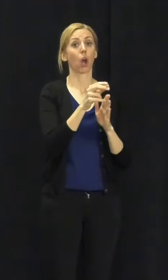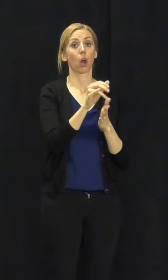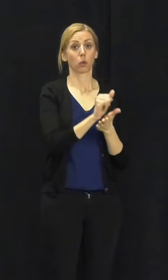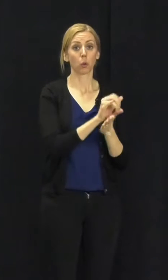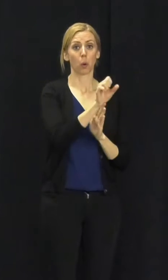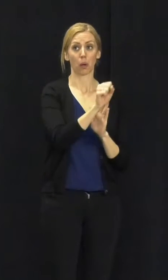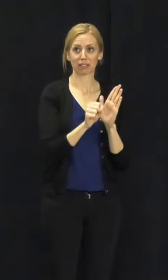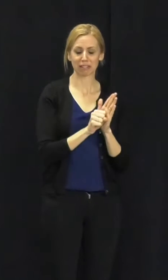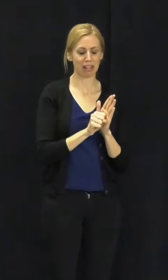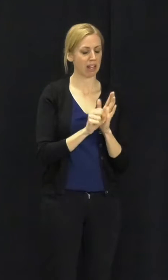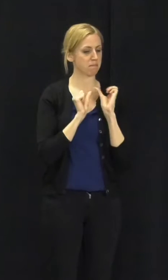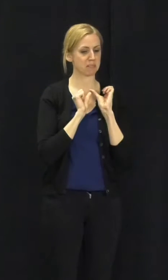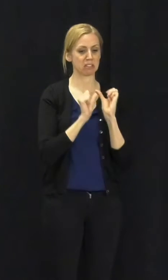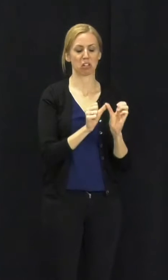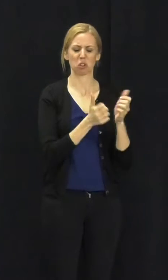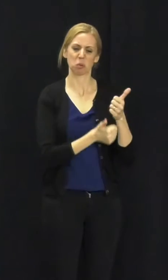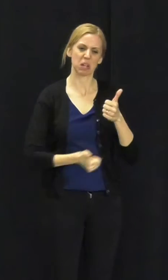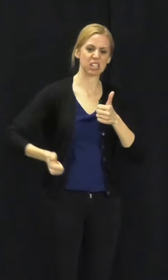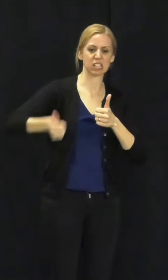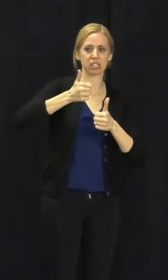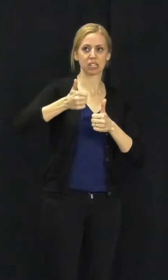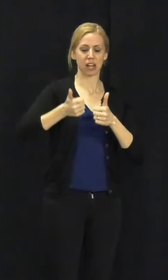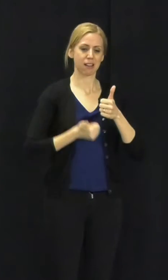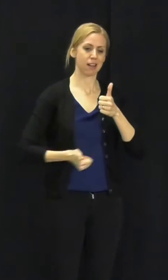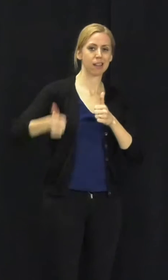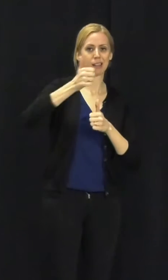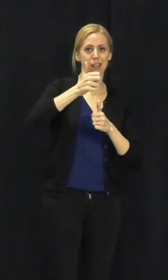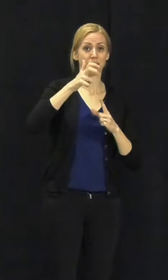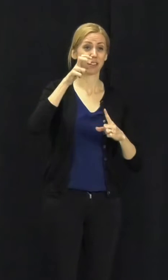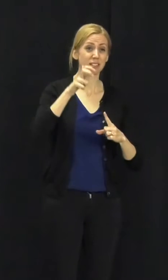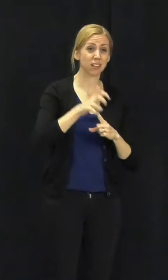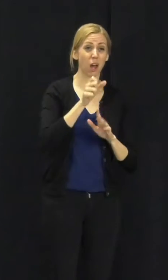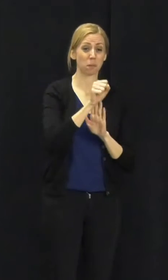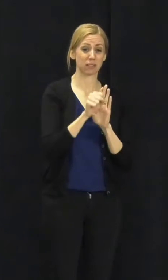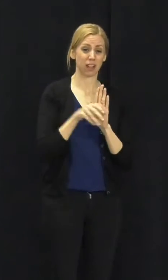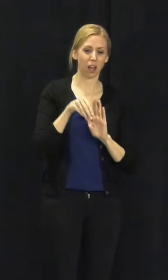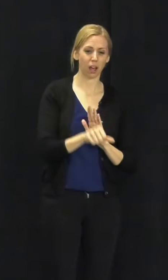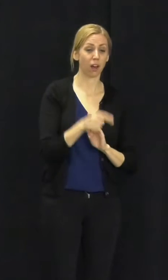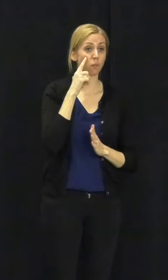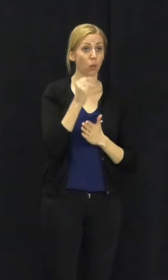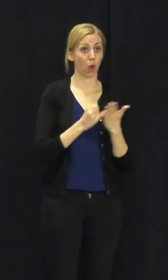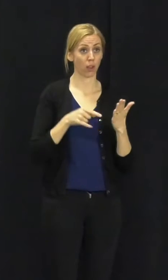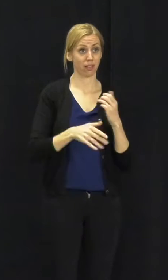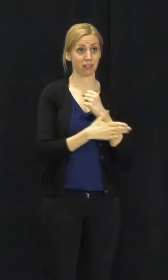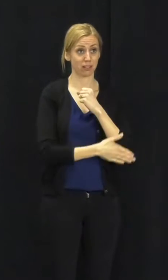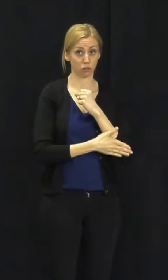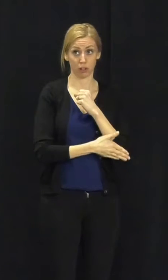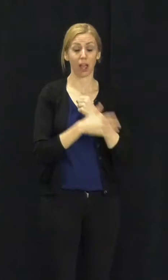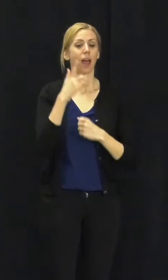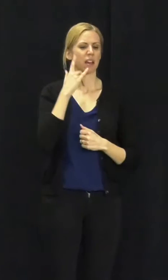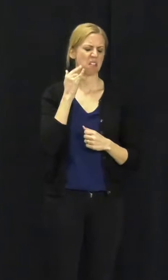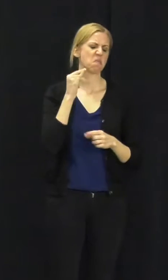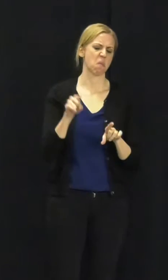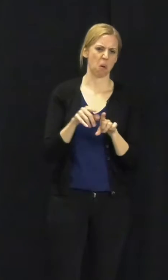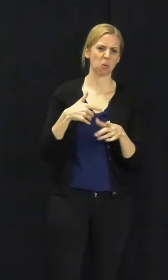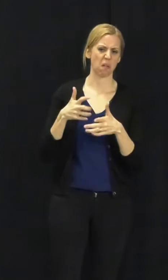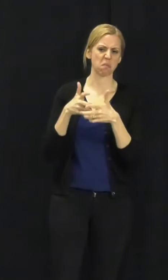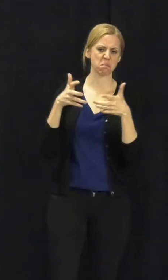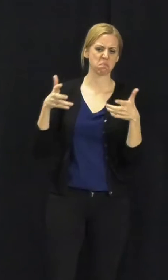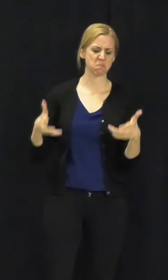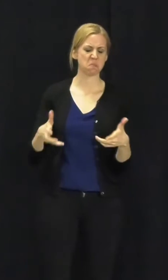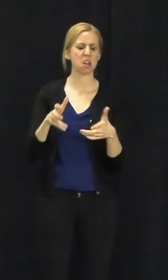we're not even out there in space yet, but I have cards and I'm glad to talk with you afterwards. The